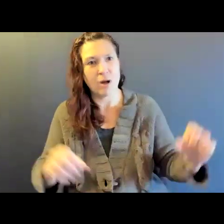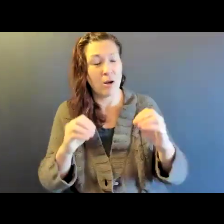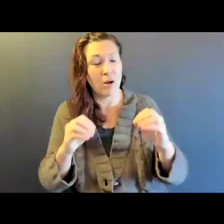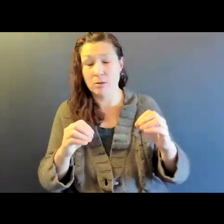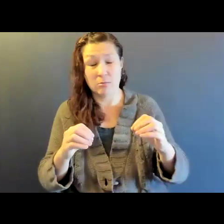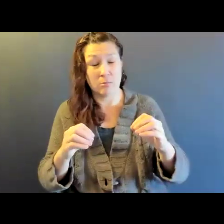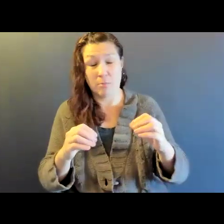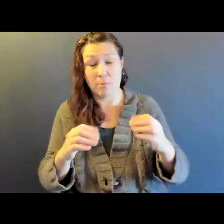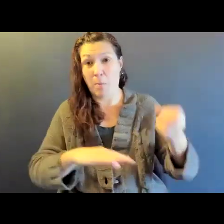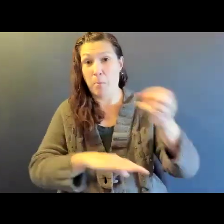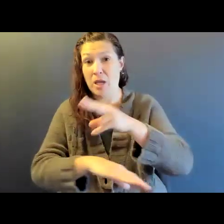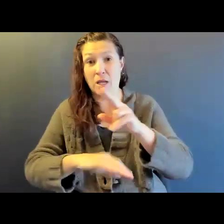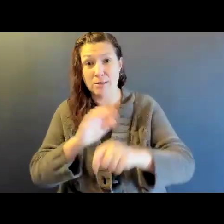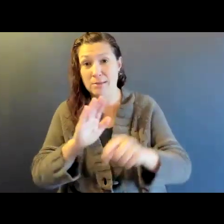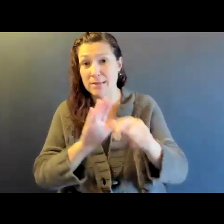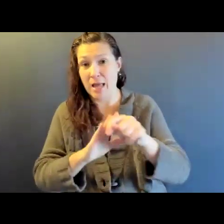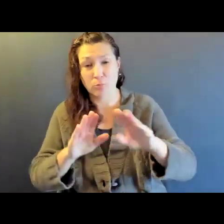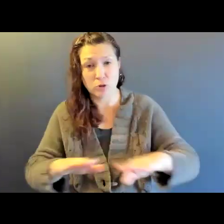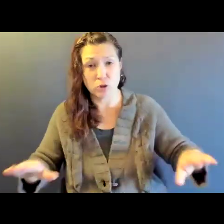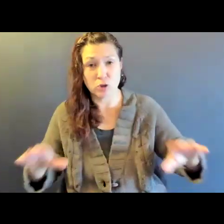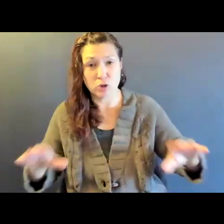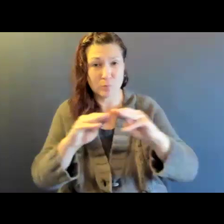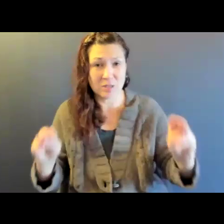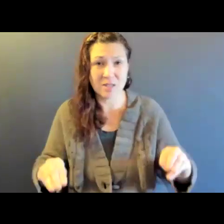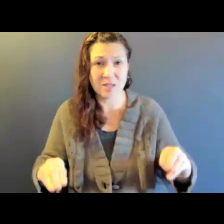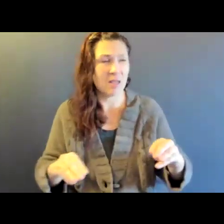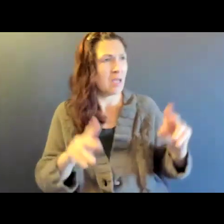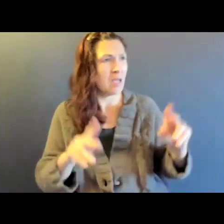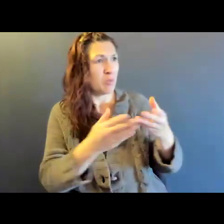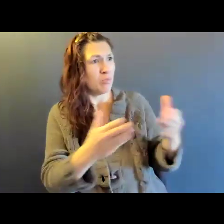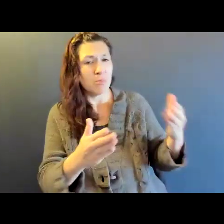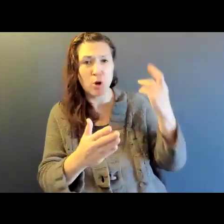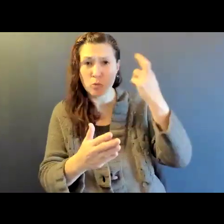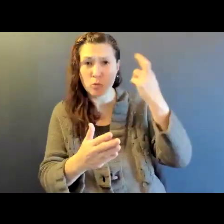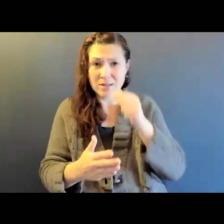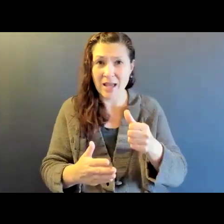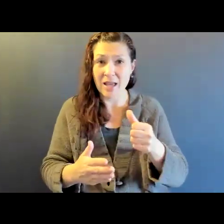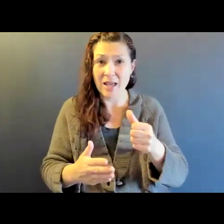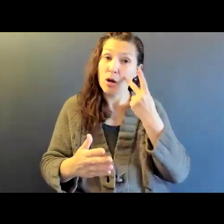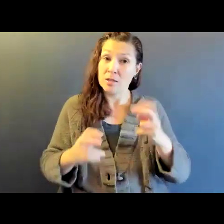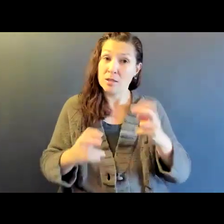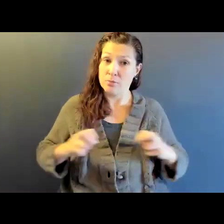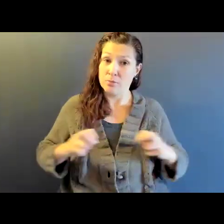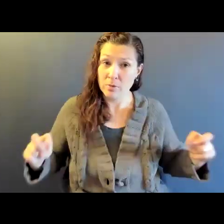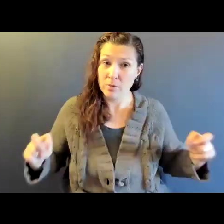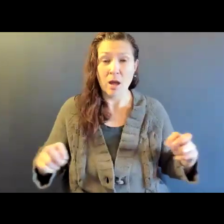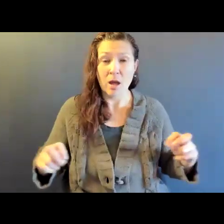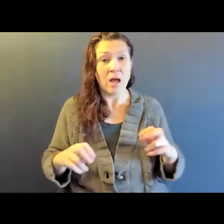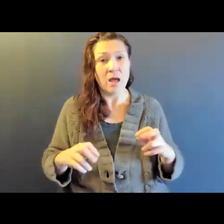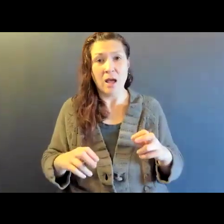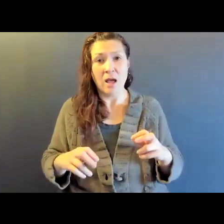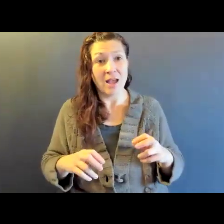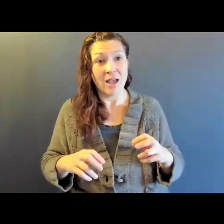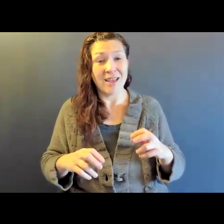Children's Museum, because what a lot of the members of the public don't realize is what you see up here is just a small part of the role of being chair